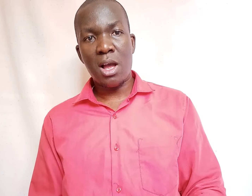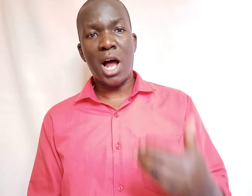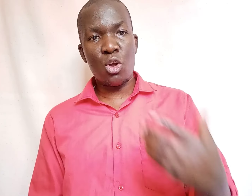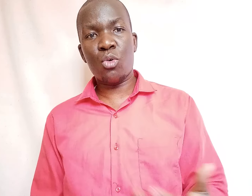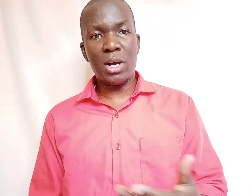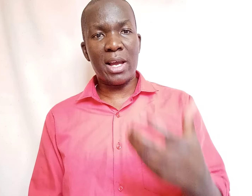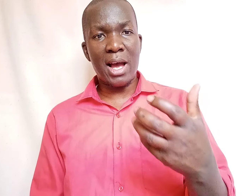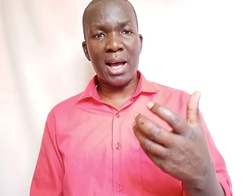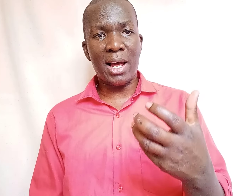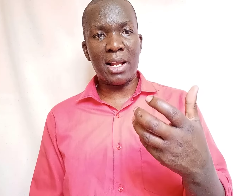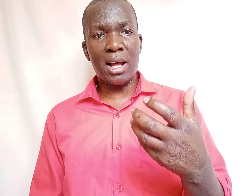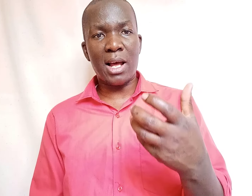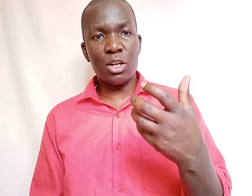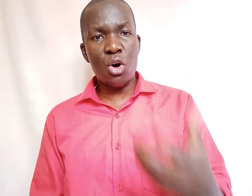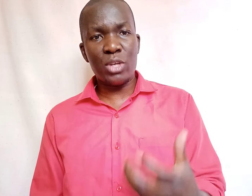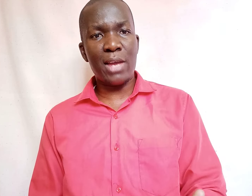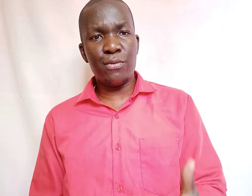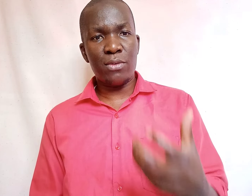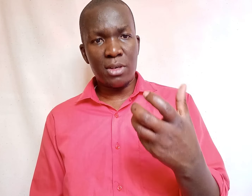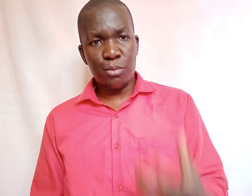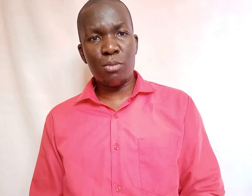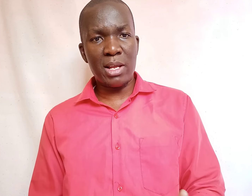a long life problem,